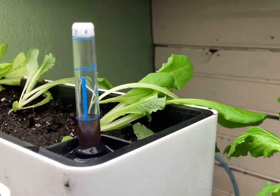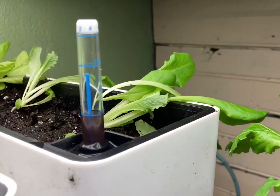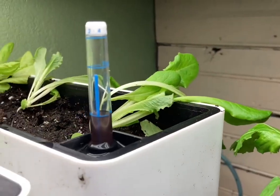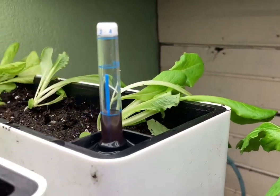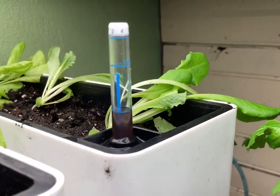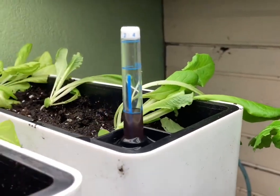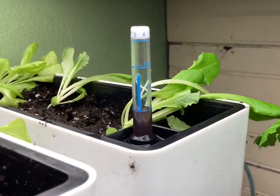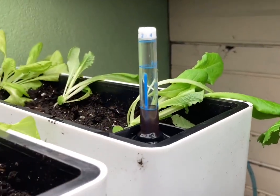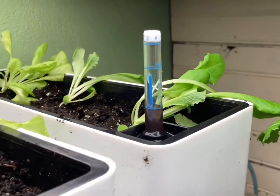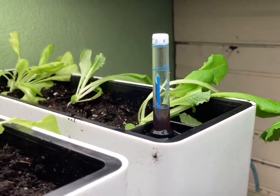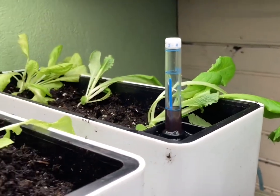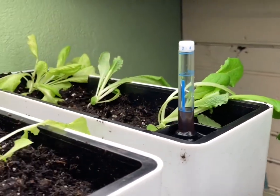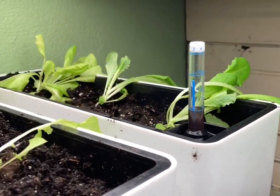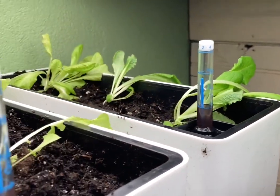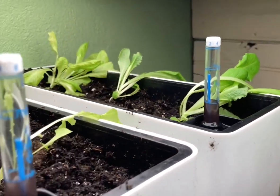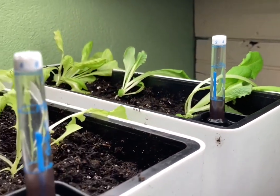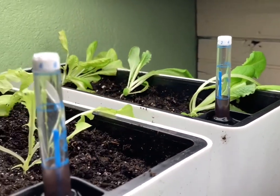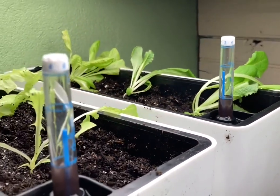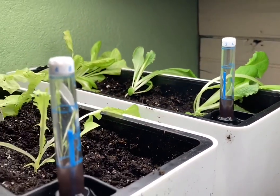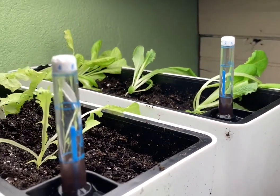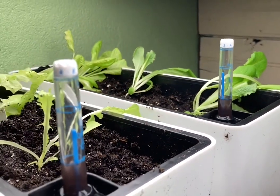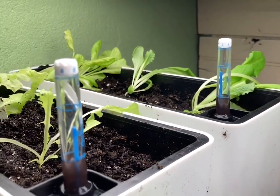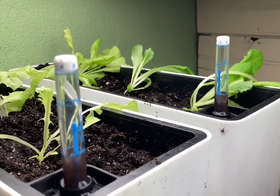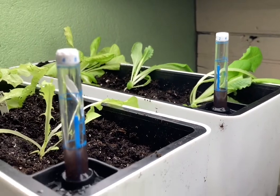Let's check the water level.